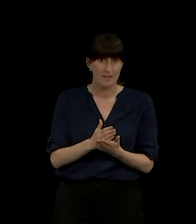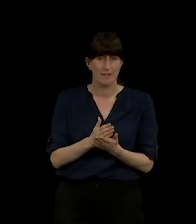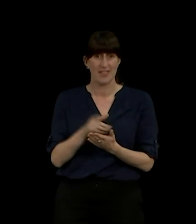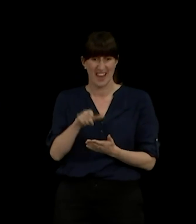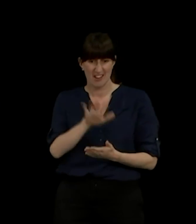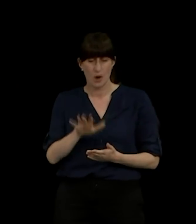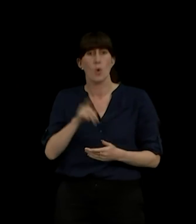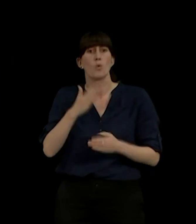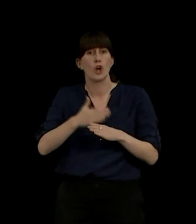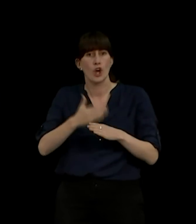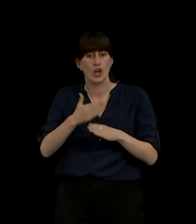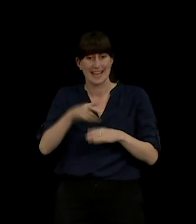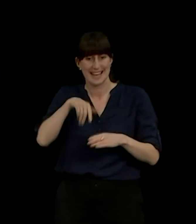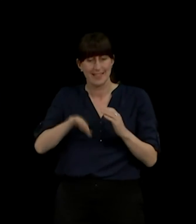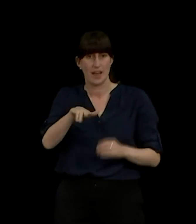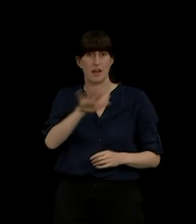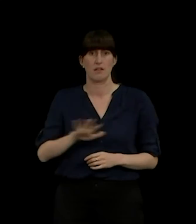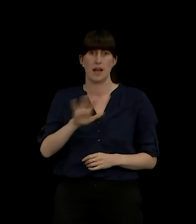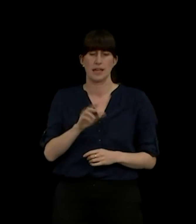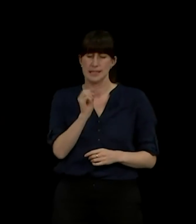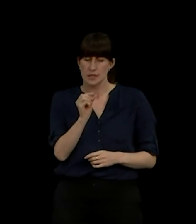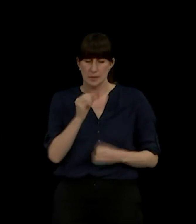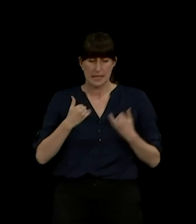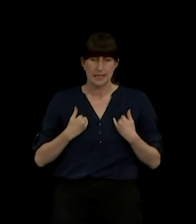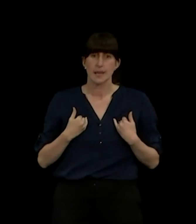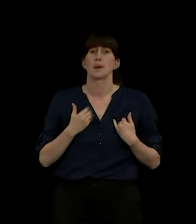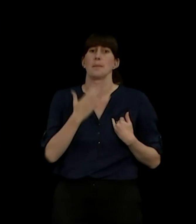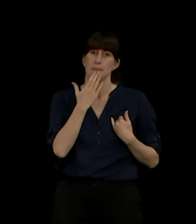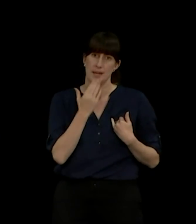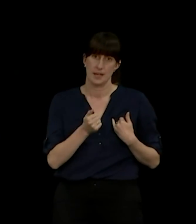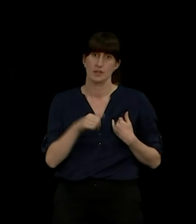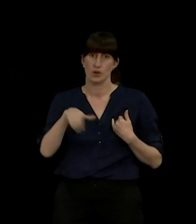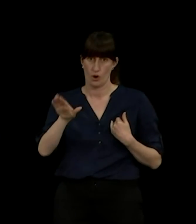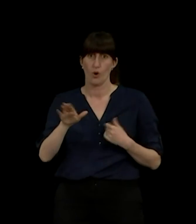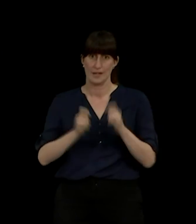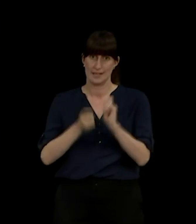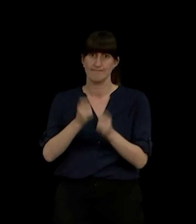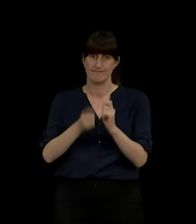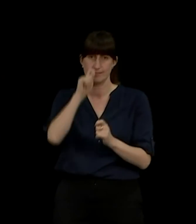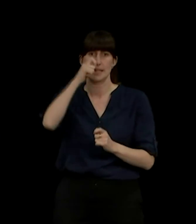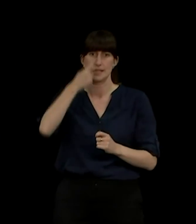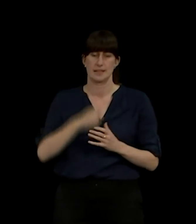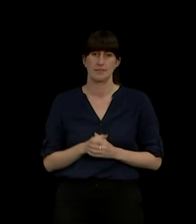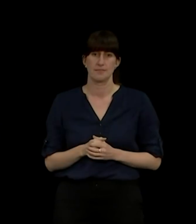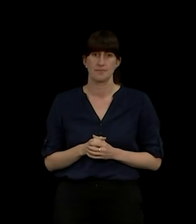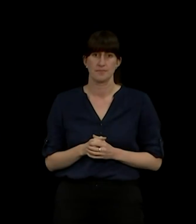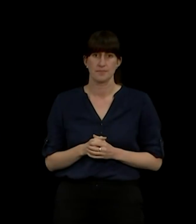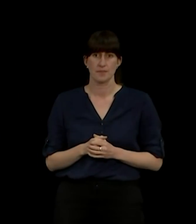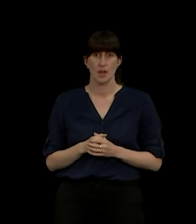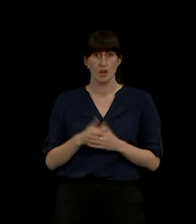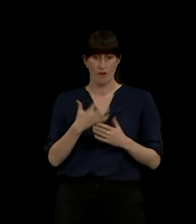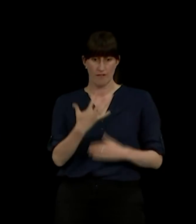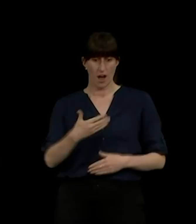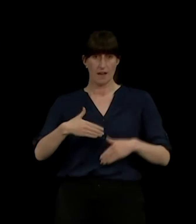mild symptoms, please do get a test. After 5 days of wide testing, contact tracing